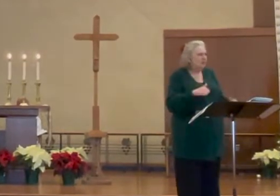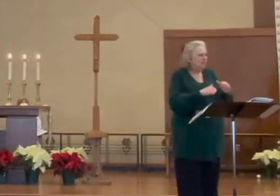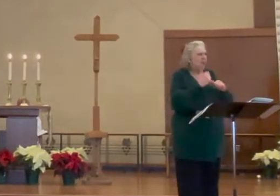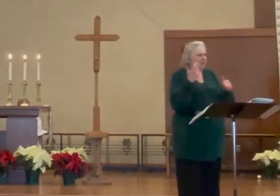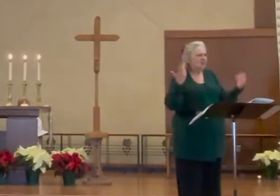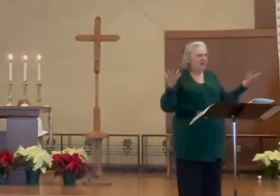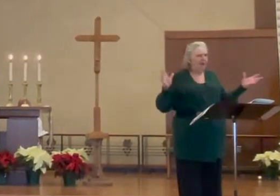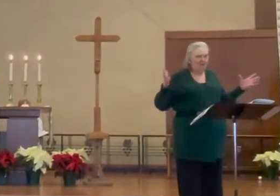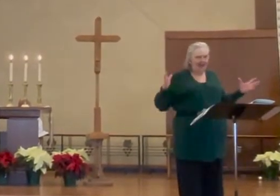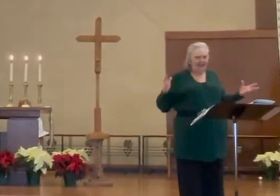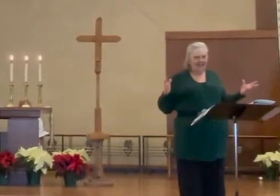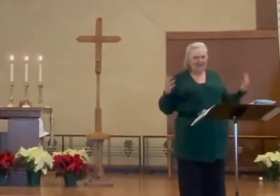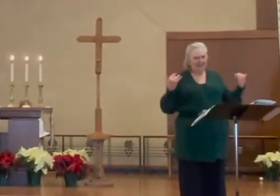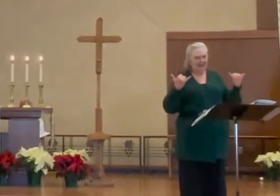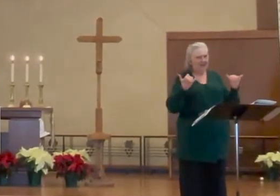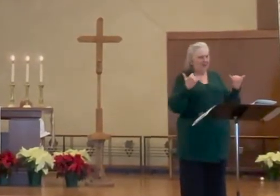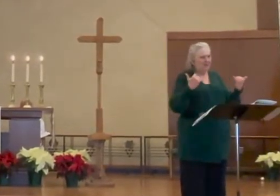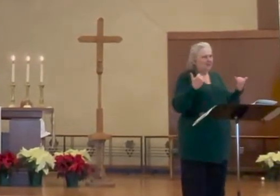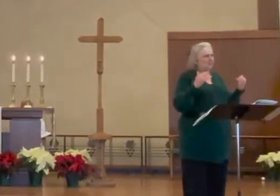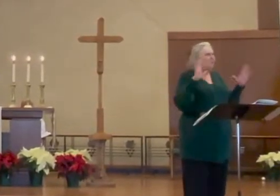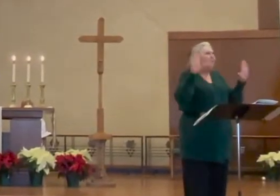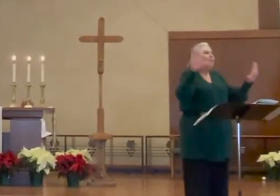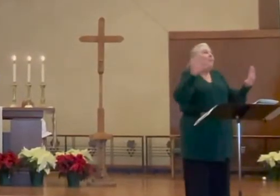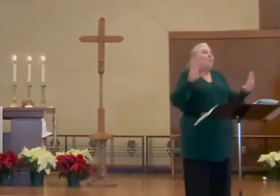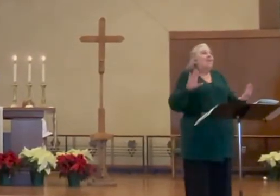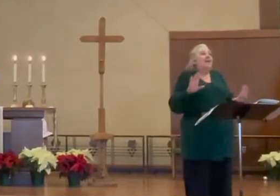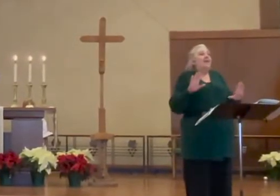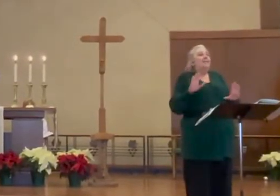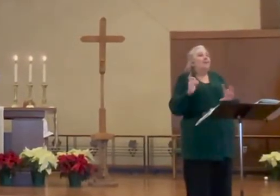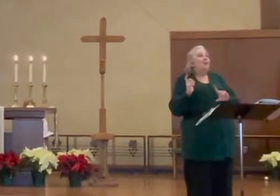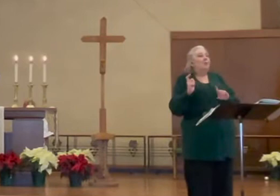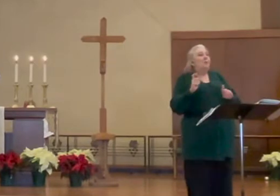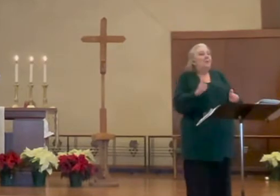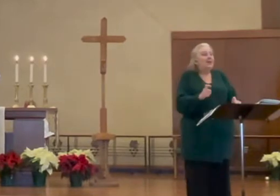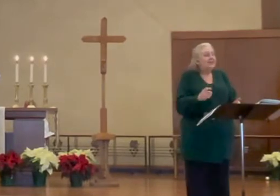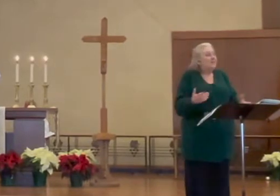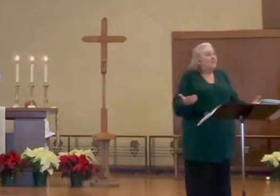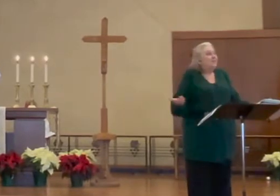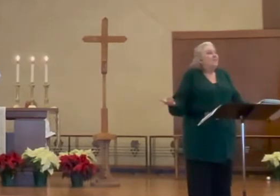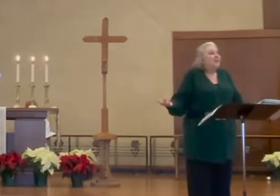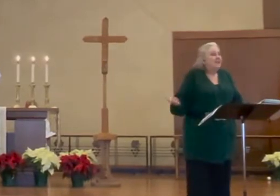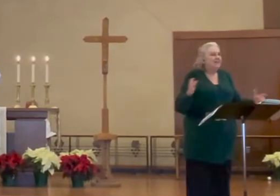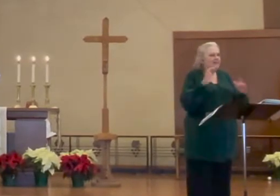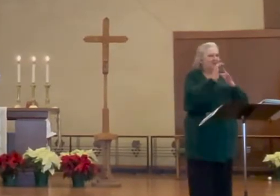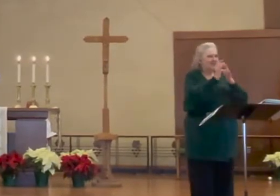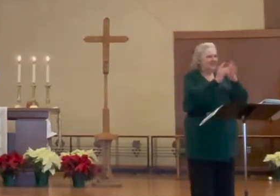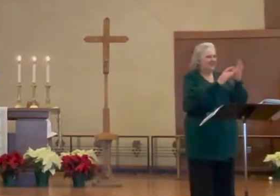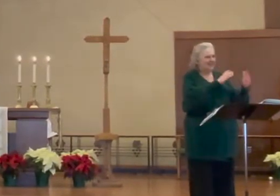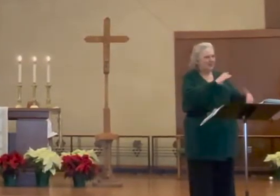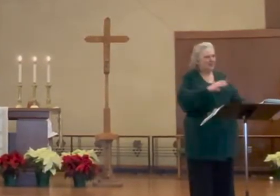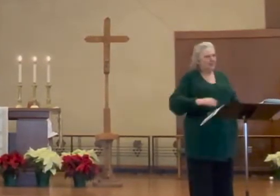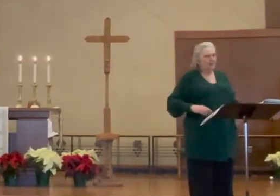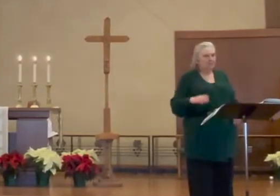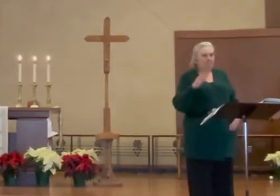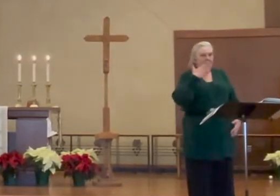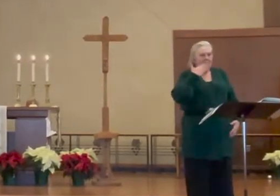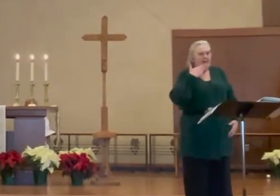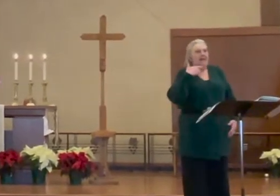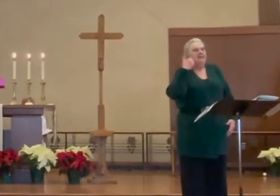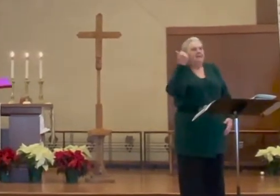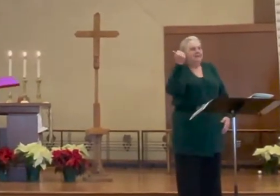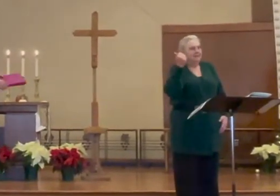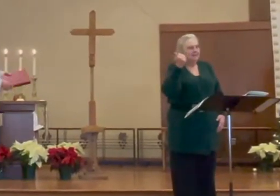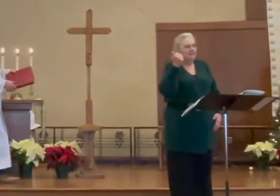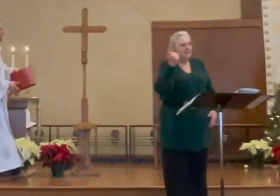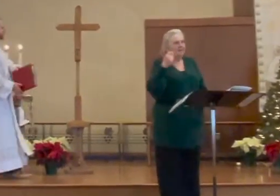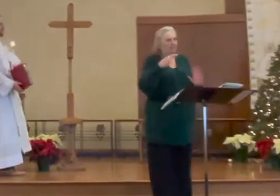now. And you have a wonderful present in the person of Jesus Christ, the best one. And I want to